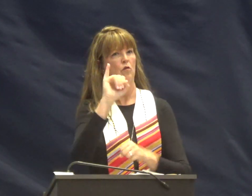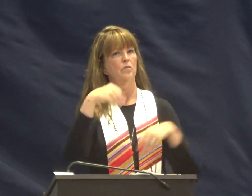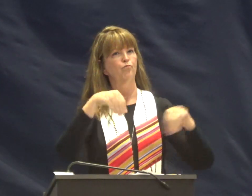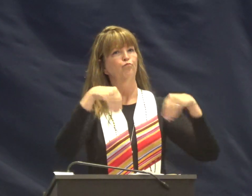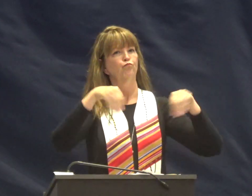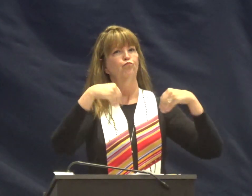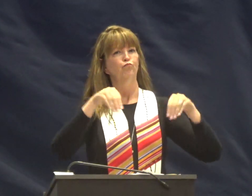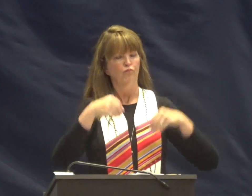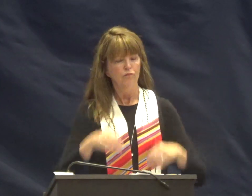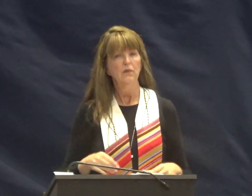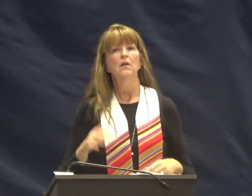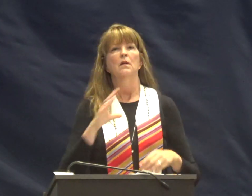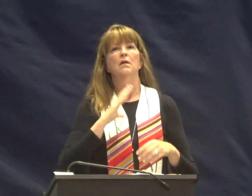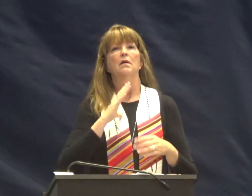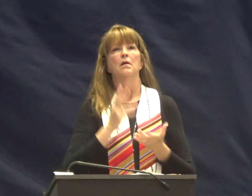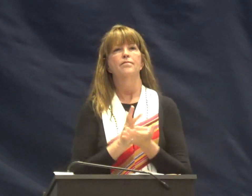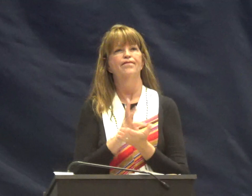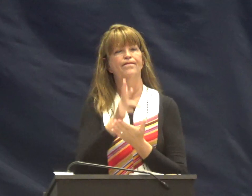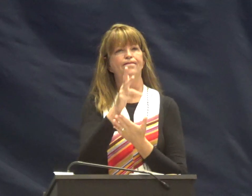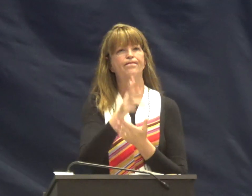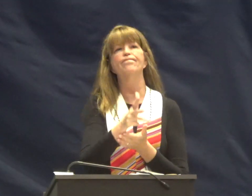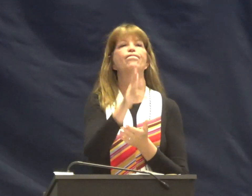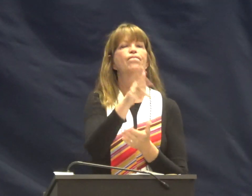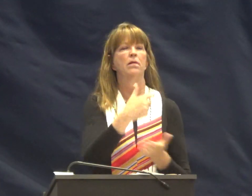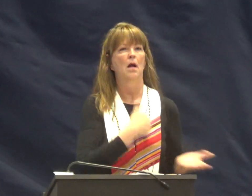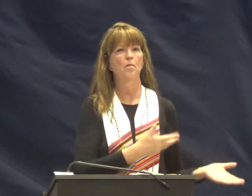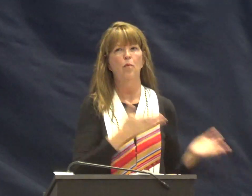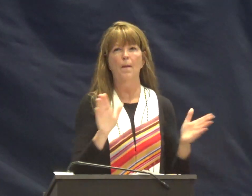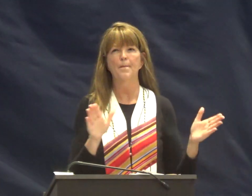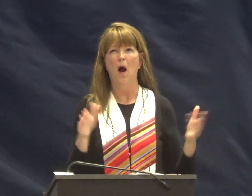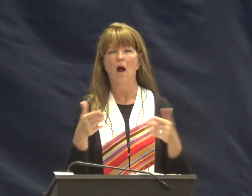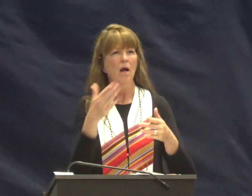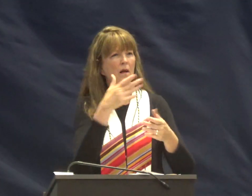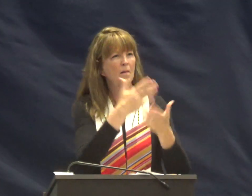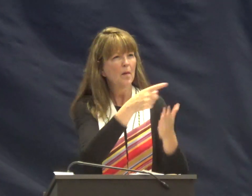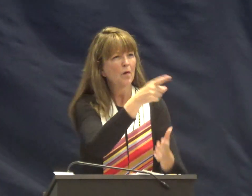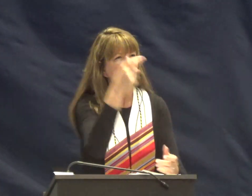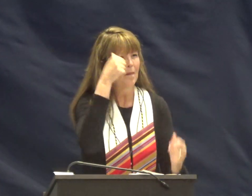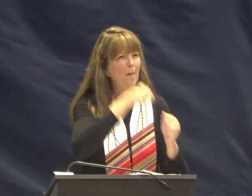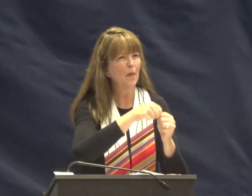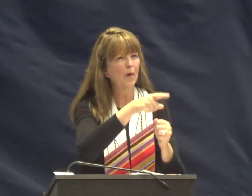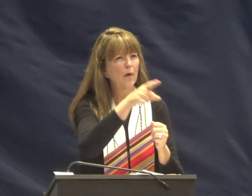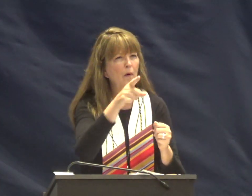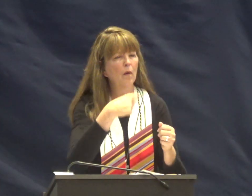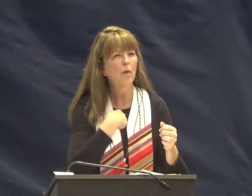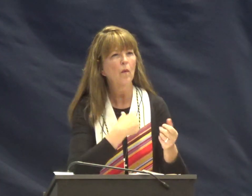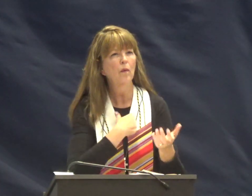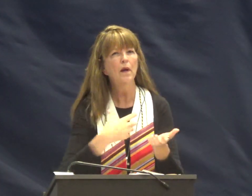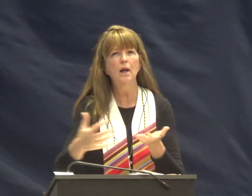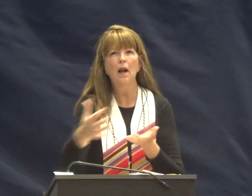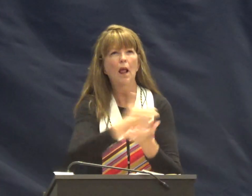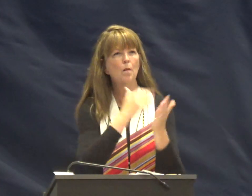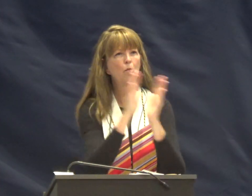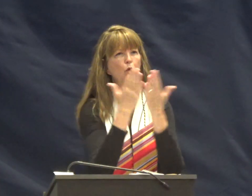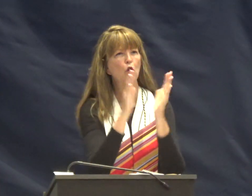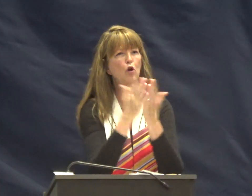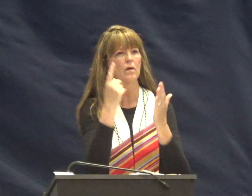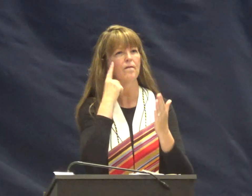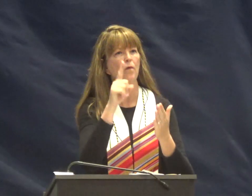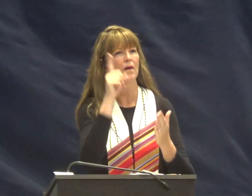Jamaica. He won it by having such great insurance sales. And maybe some of you remember, we collected